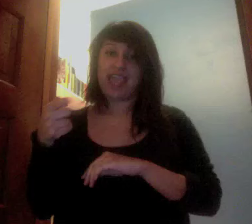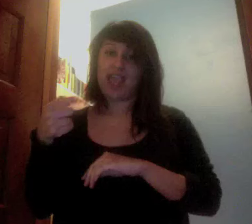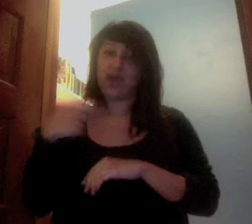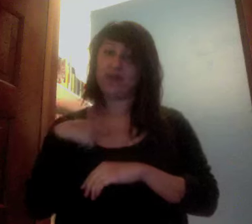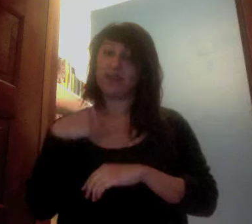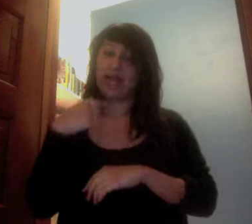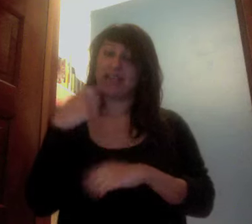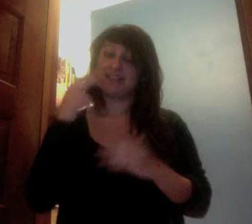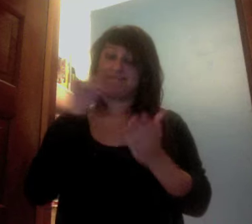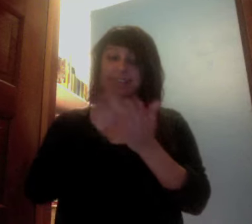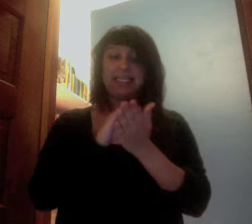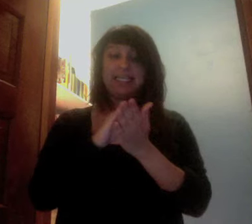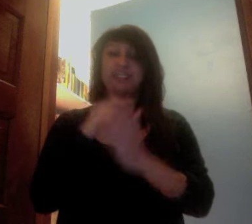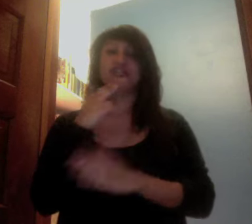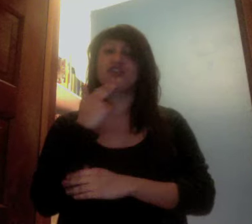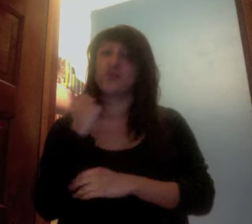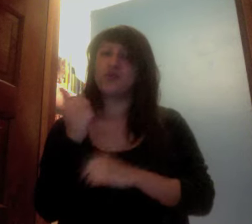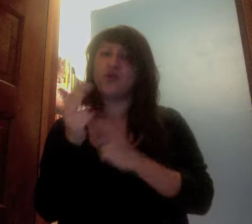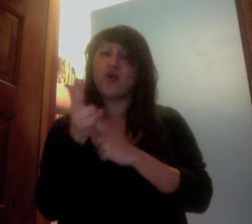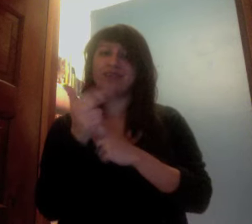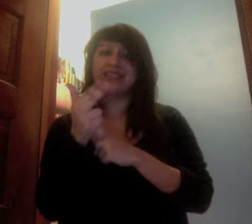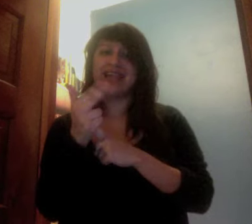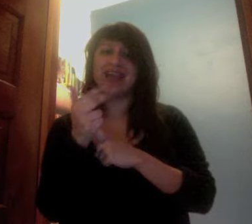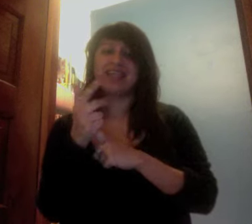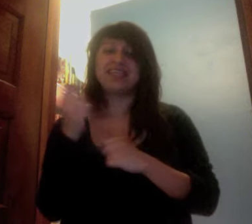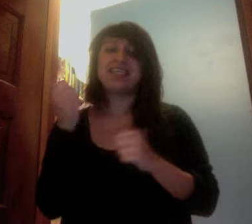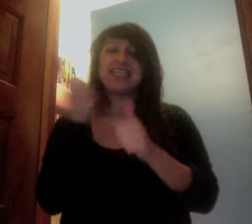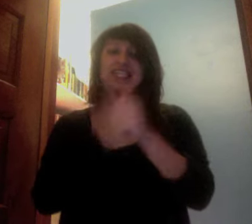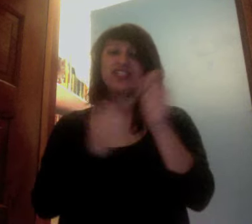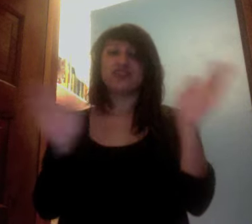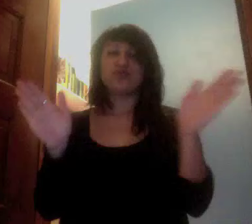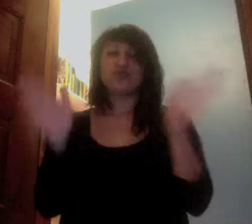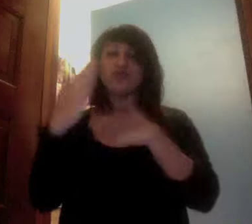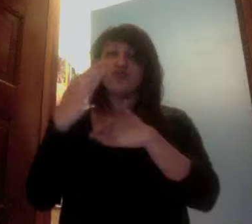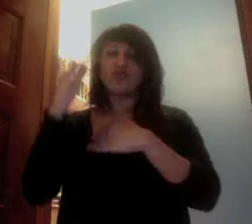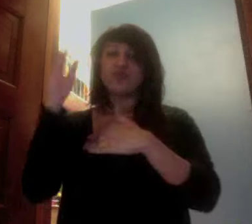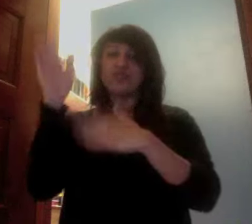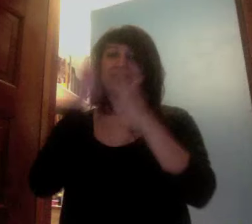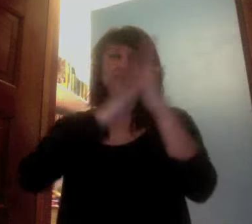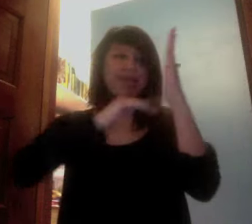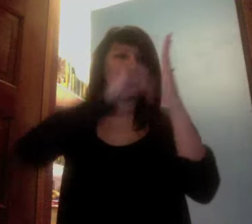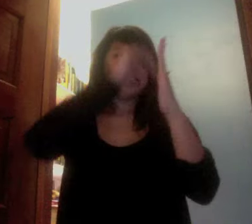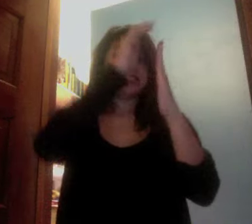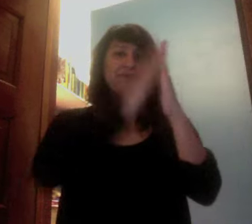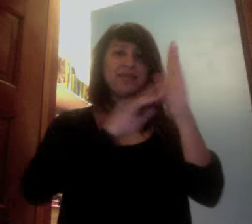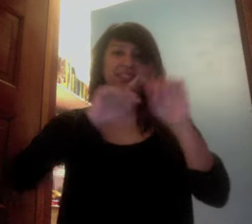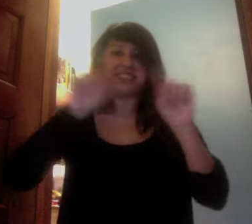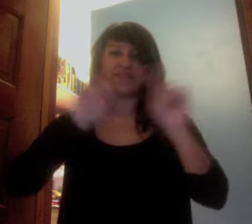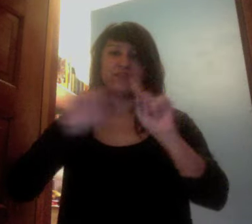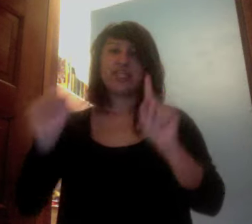was painted by a different artist, muralist. Very, very cool, very